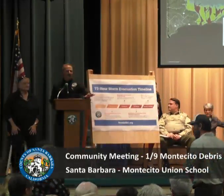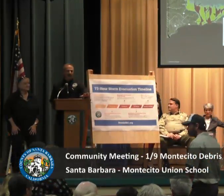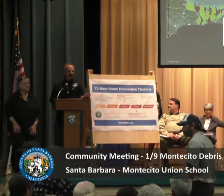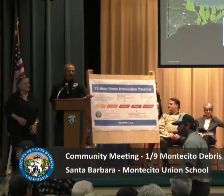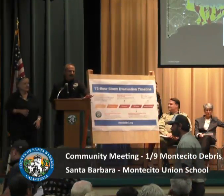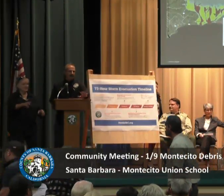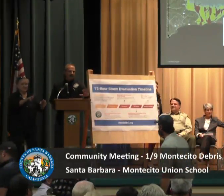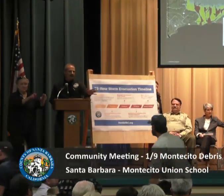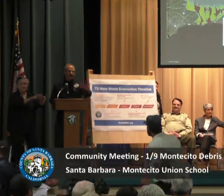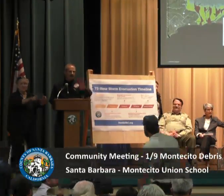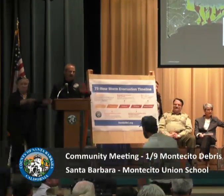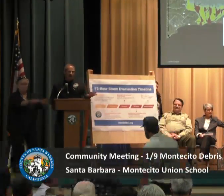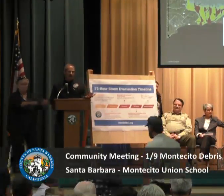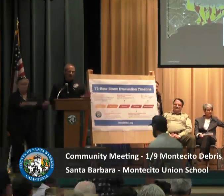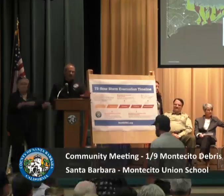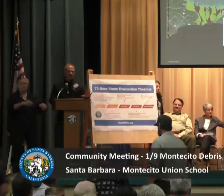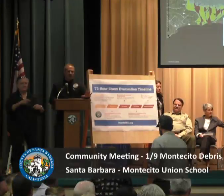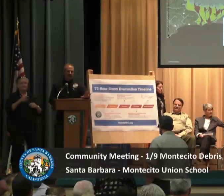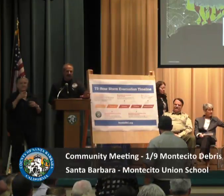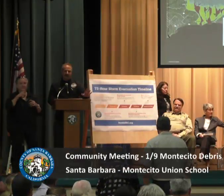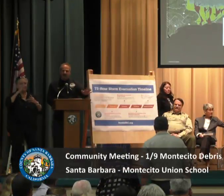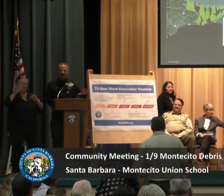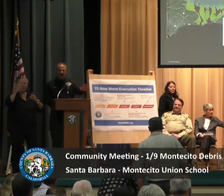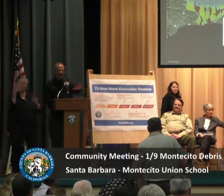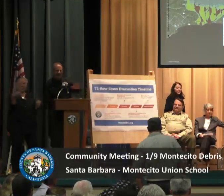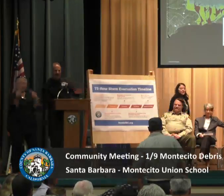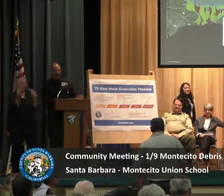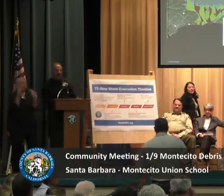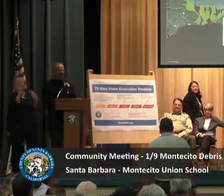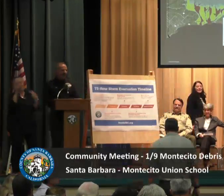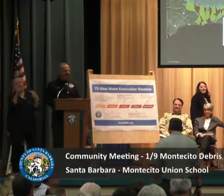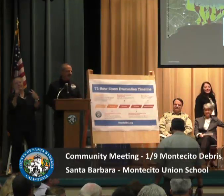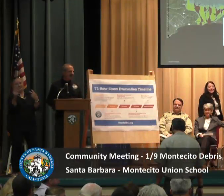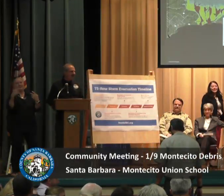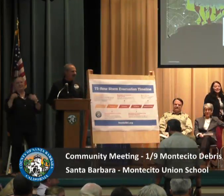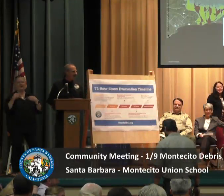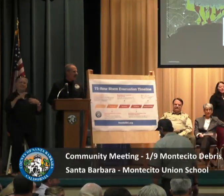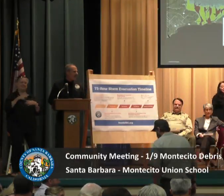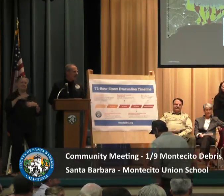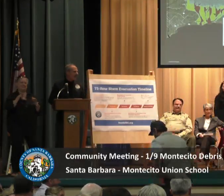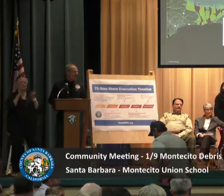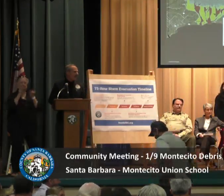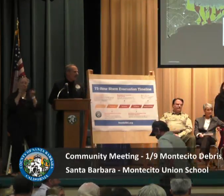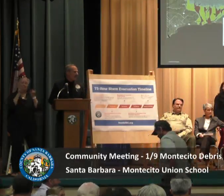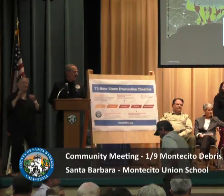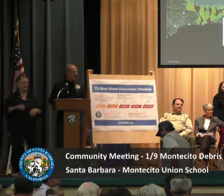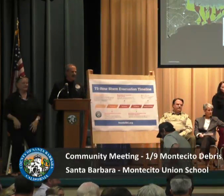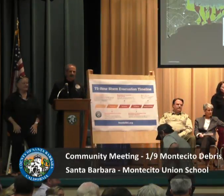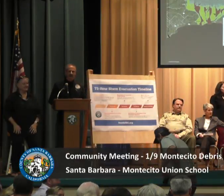And you can sit right in front of me too. I'm not that good to look at, so it's just fine. Have your back.